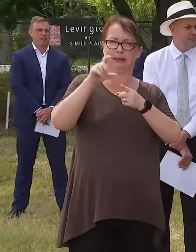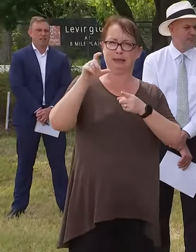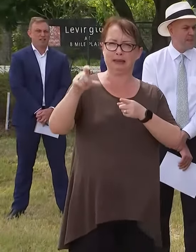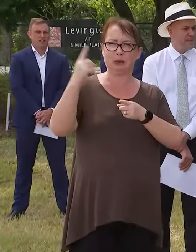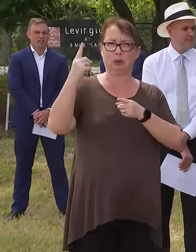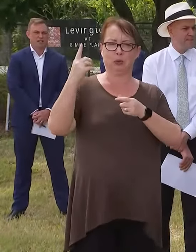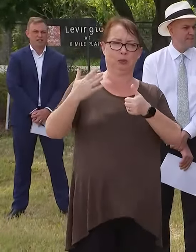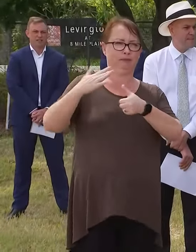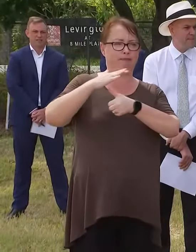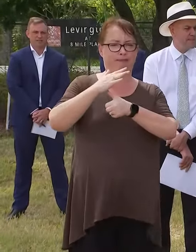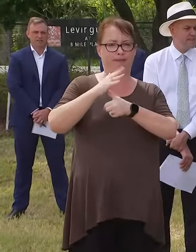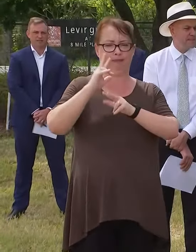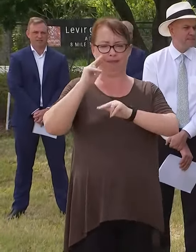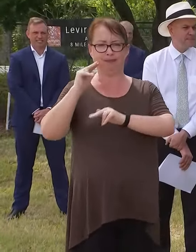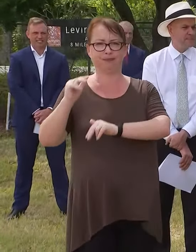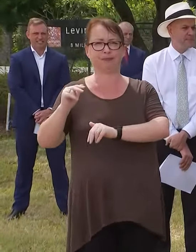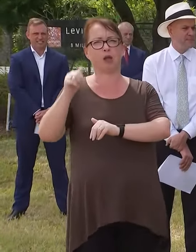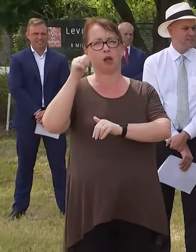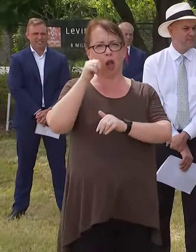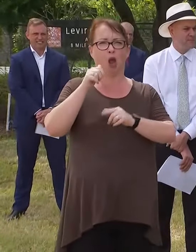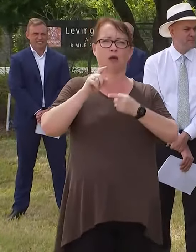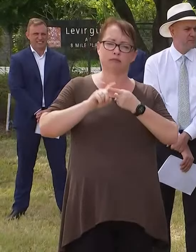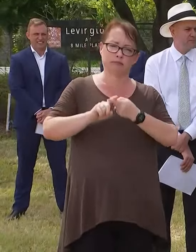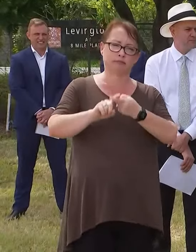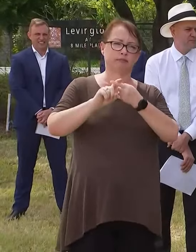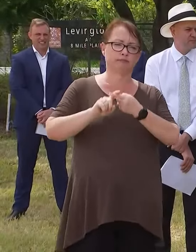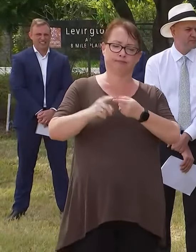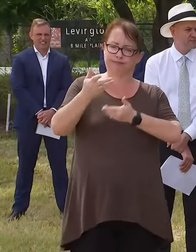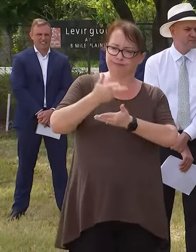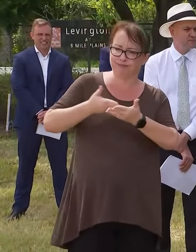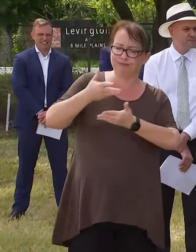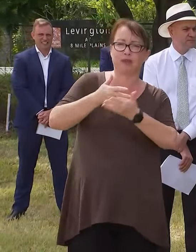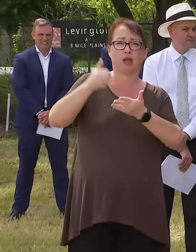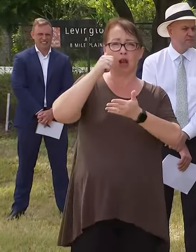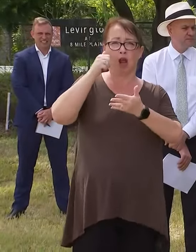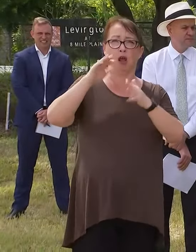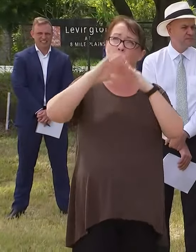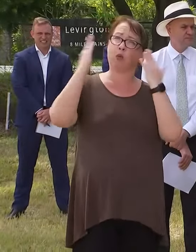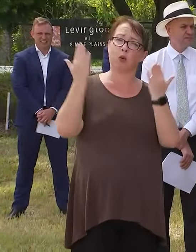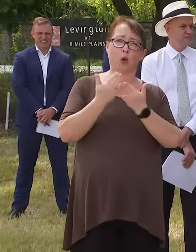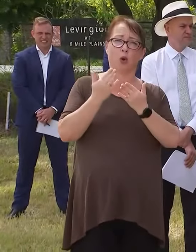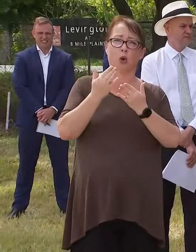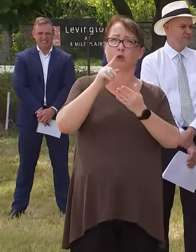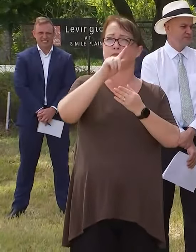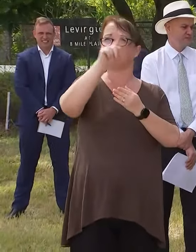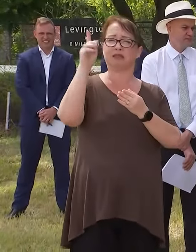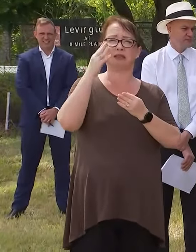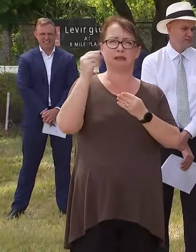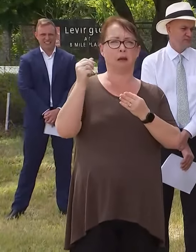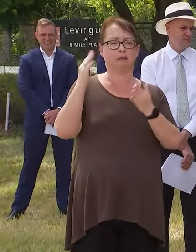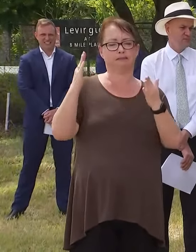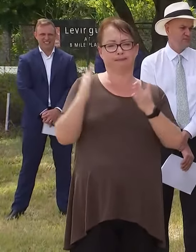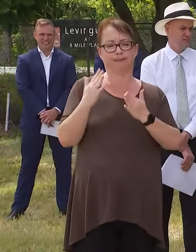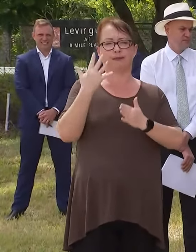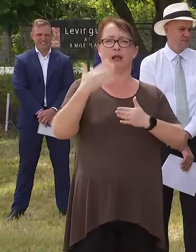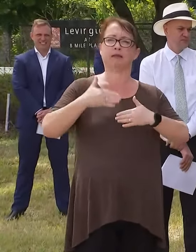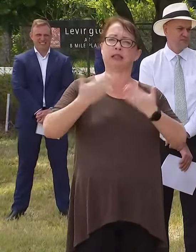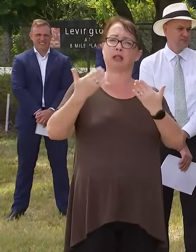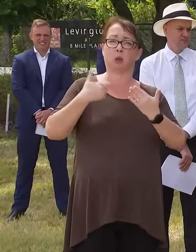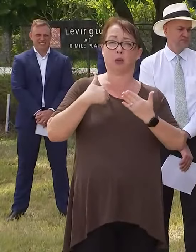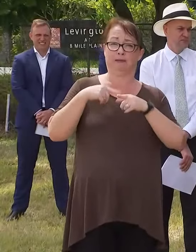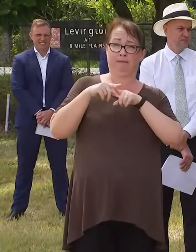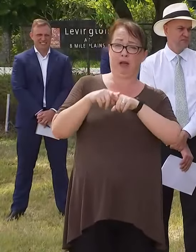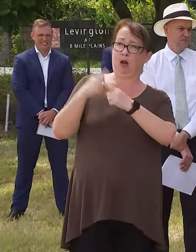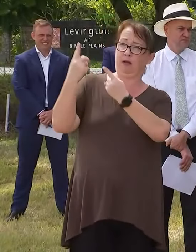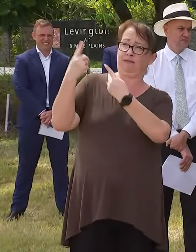there's discussions ongoing on this. I know internationally some of it's down to 5 days now, so we'll take the advice of the health